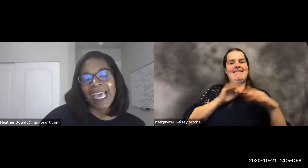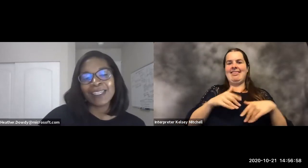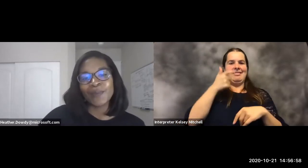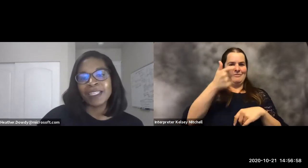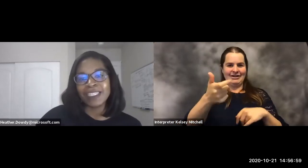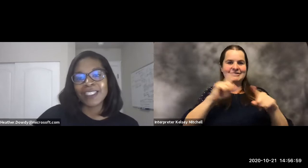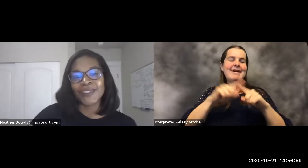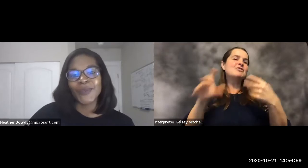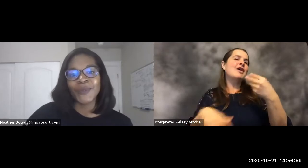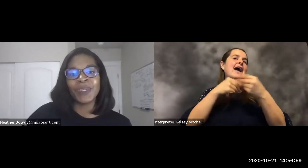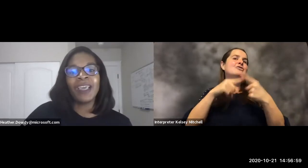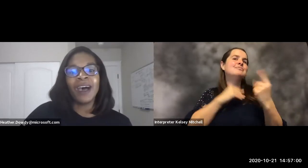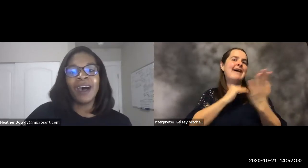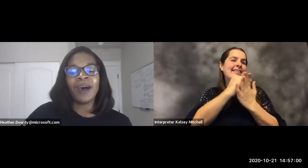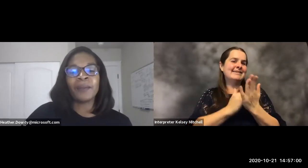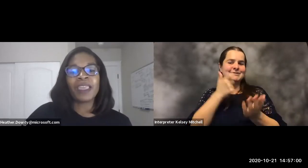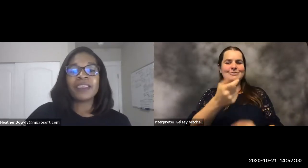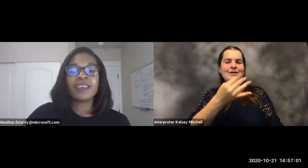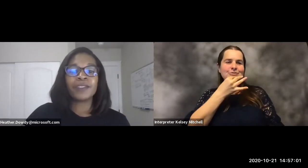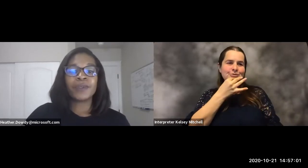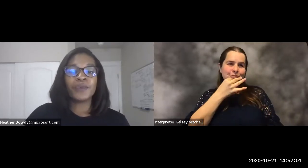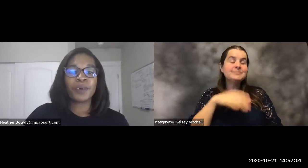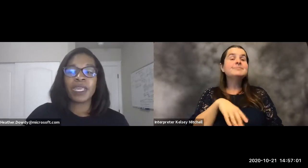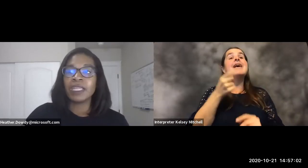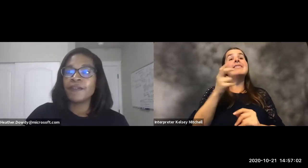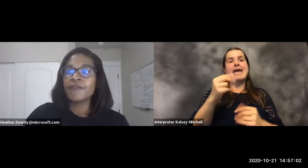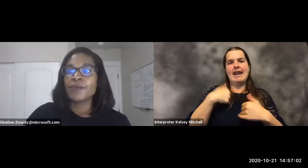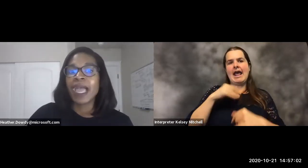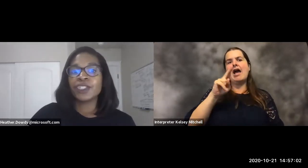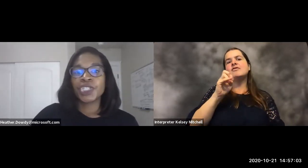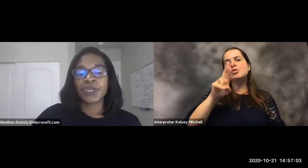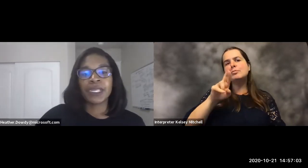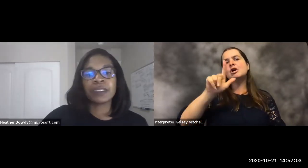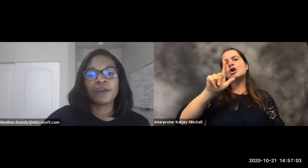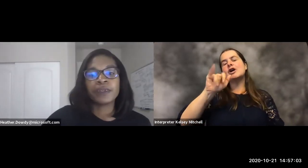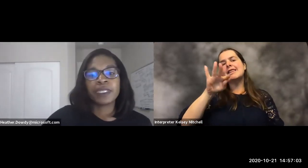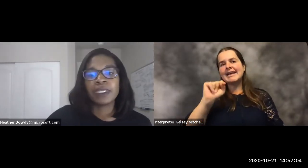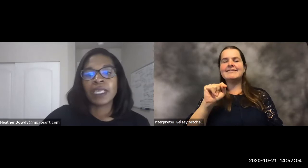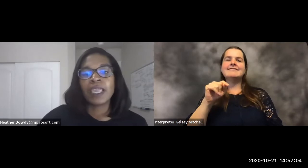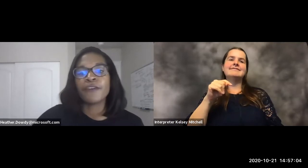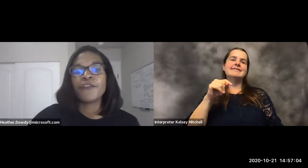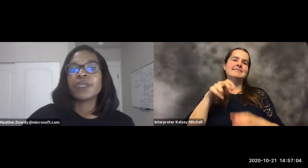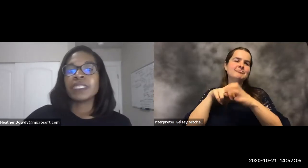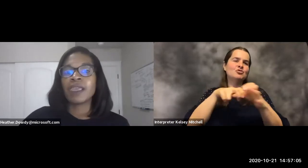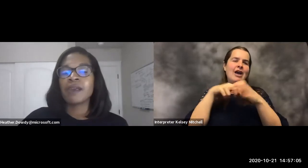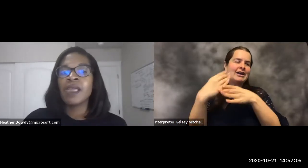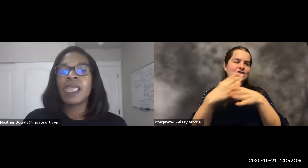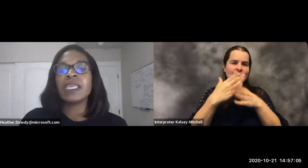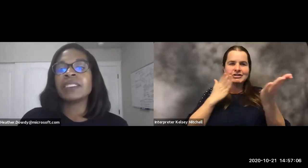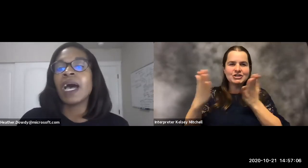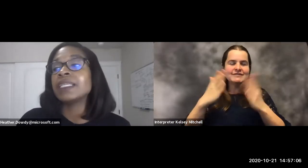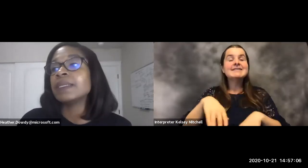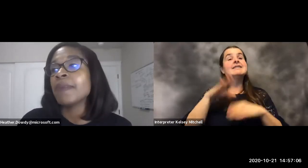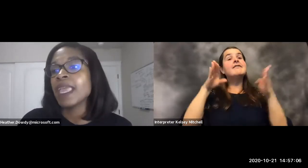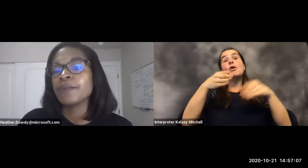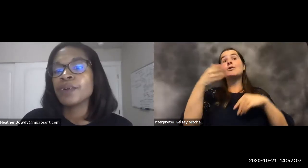I need to add it to my list soon. And then there's Uber and Lyft, the ride sharing services, and the focus there